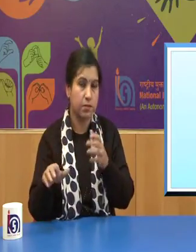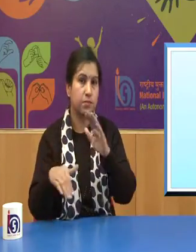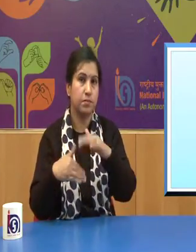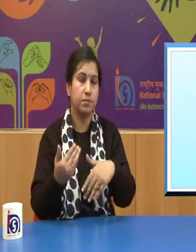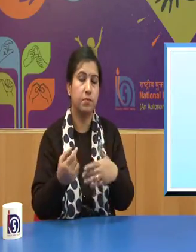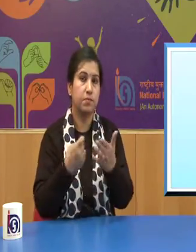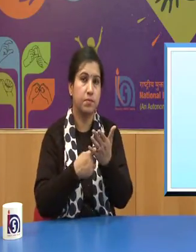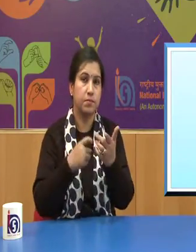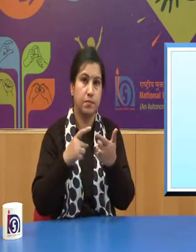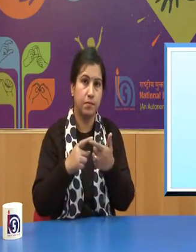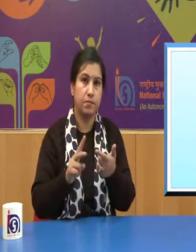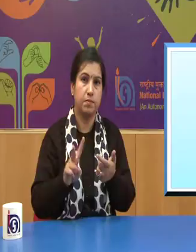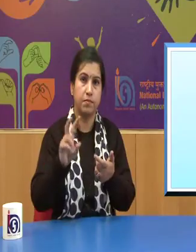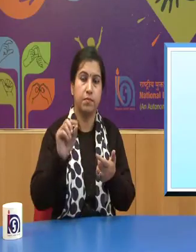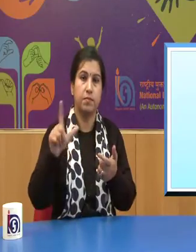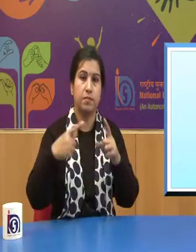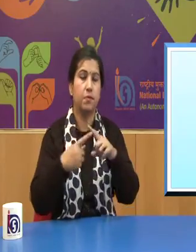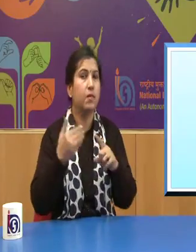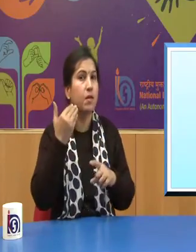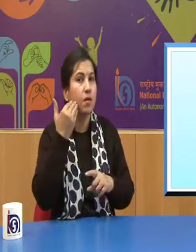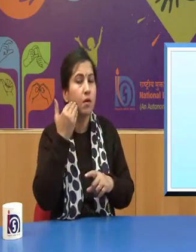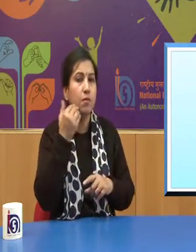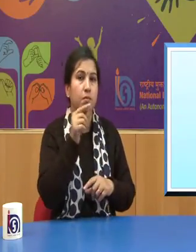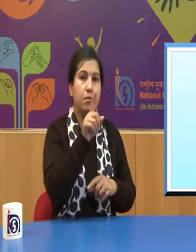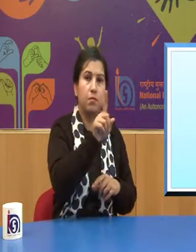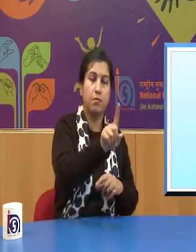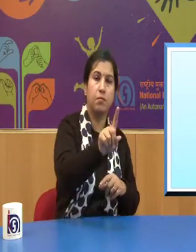Bhil revolt took place in the year 1818